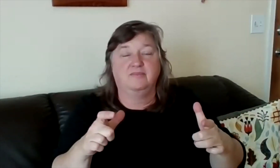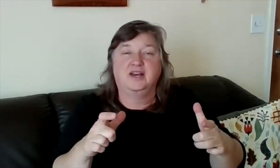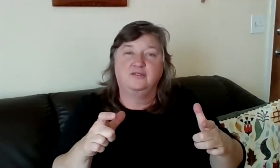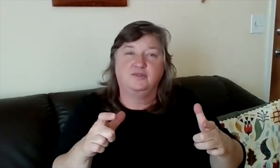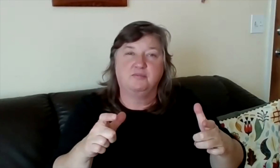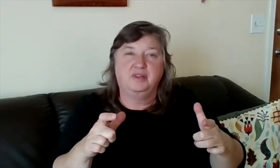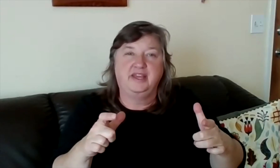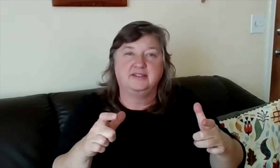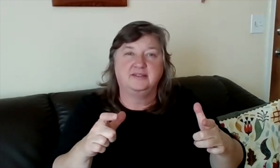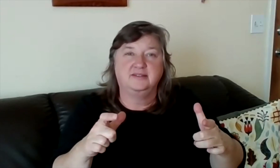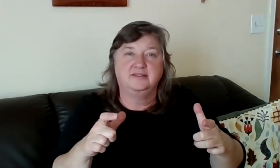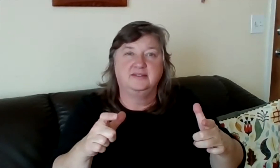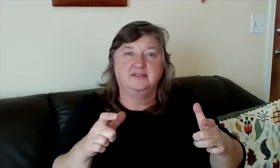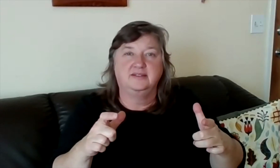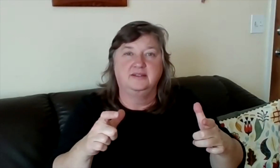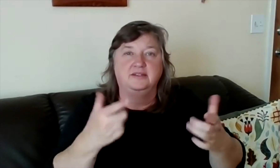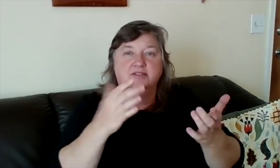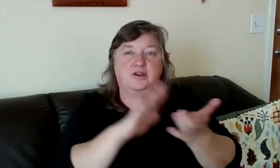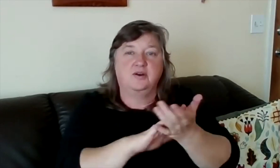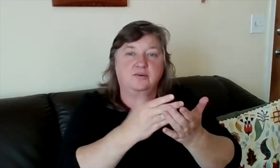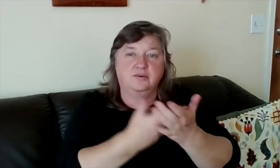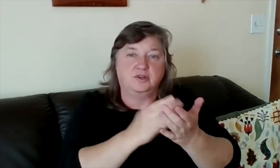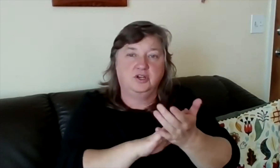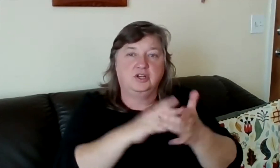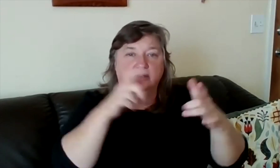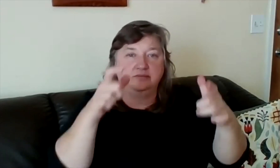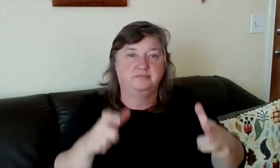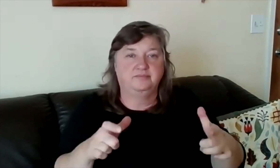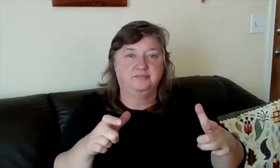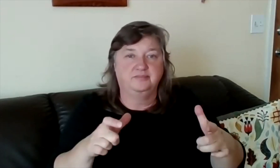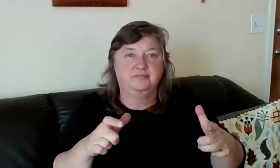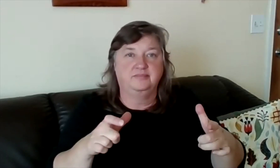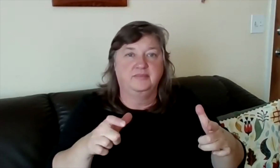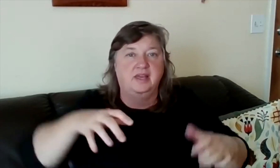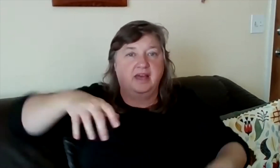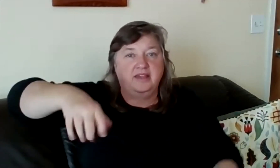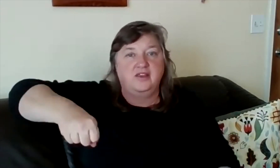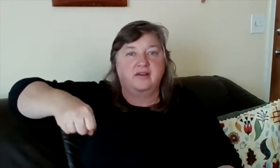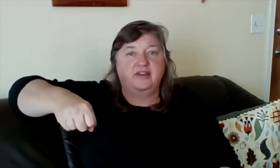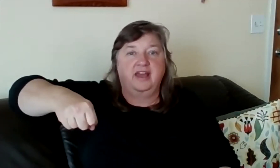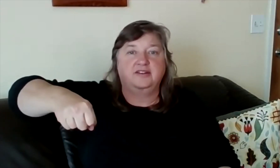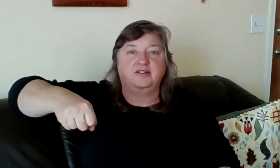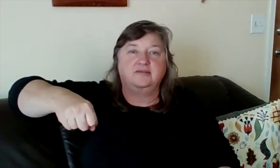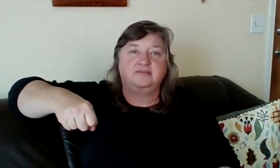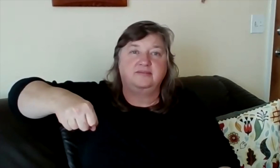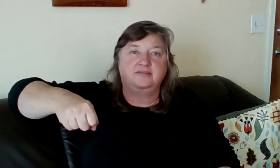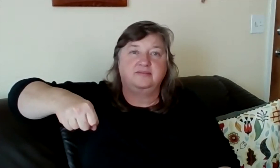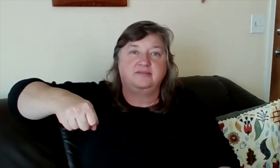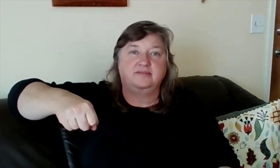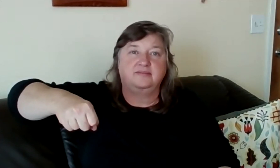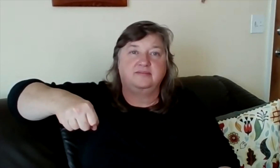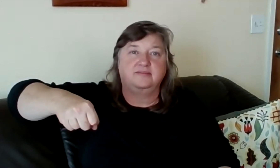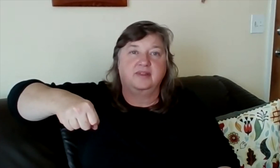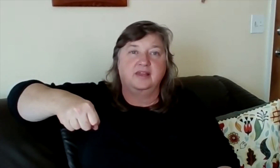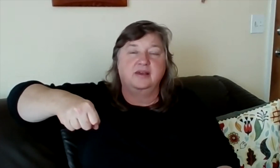kind of with plate. So cook, and then you have a handle.